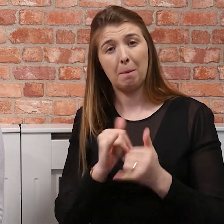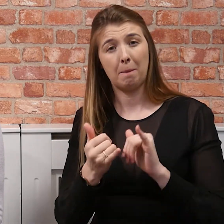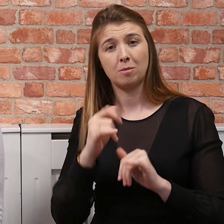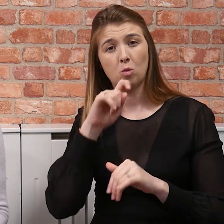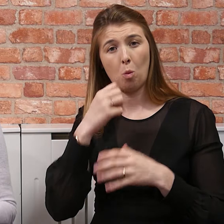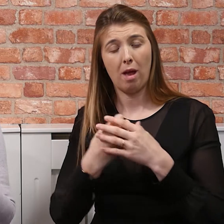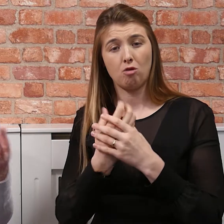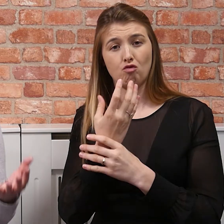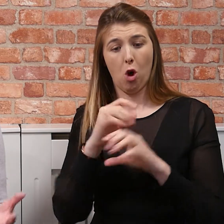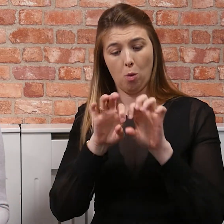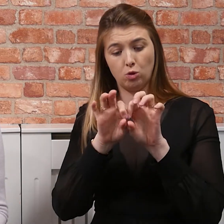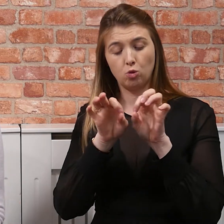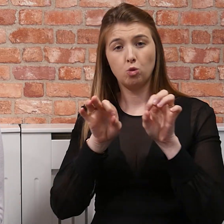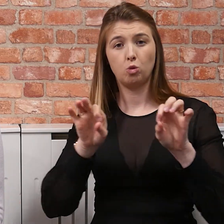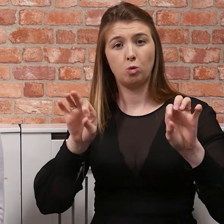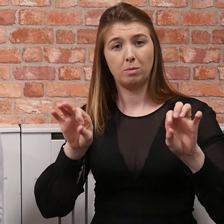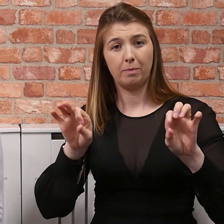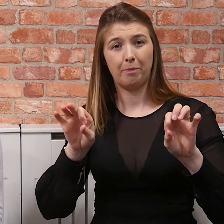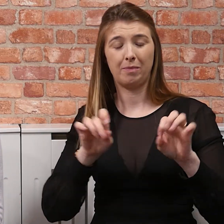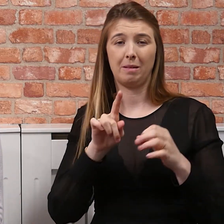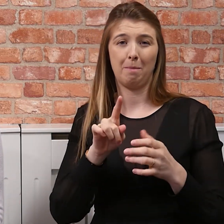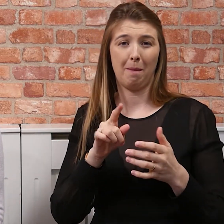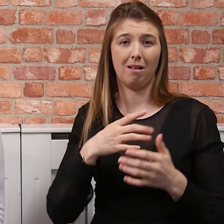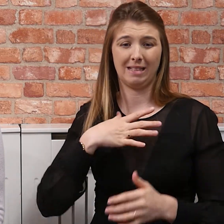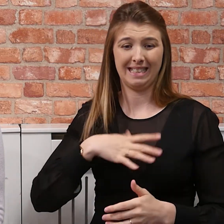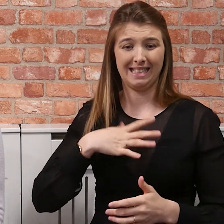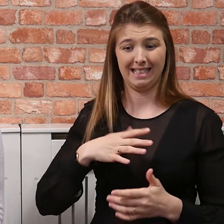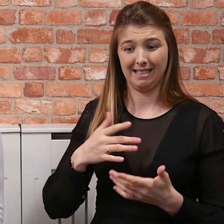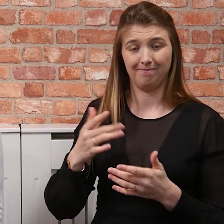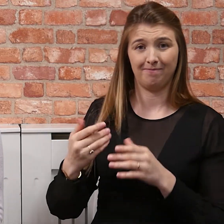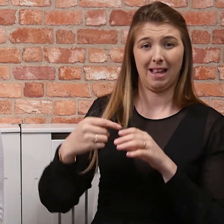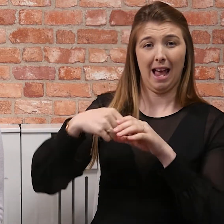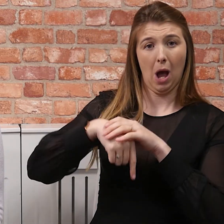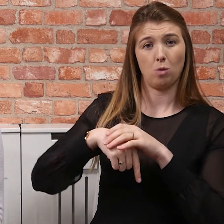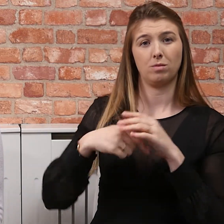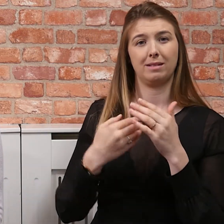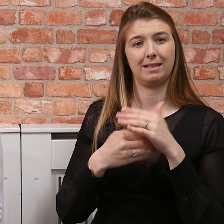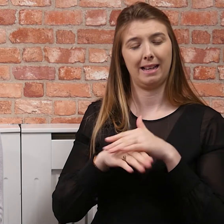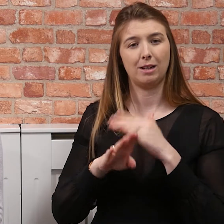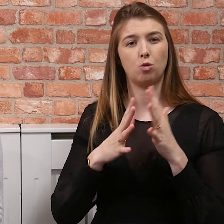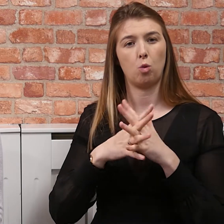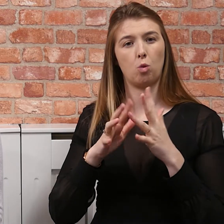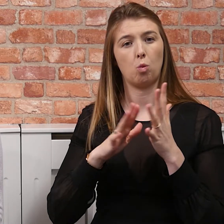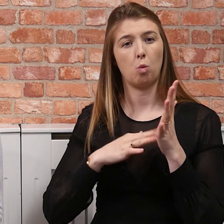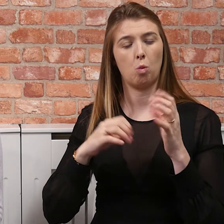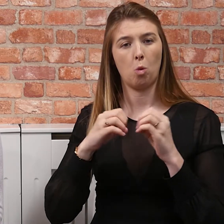or there isn't enough of the kind of nourishment that it needs in order to develop and survive.